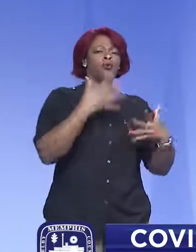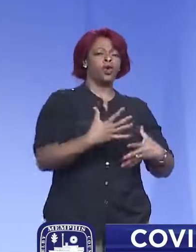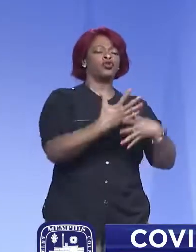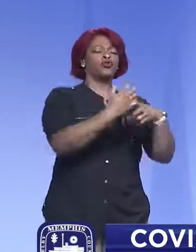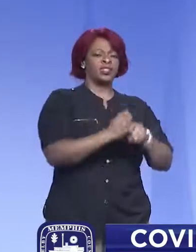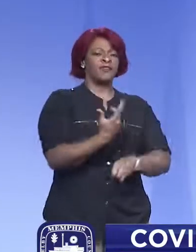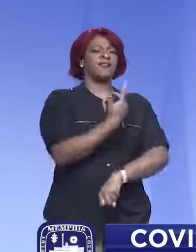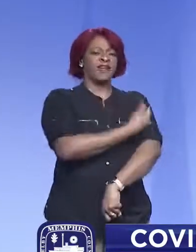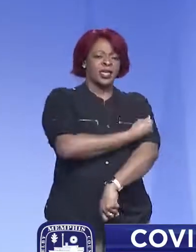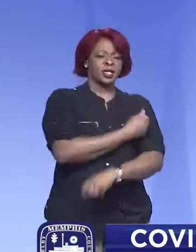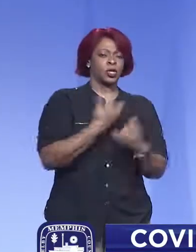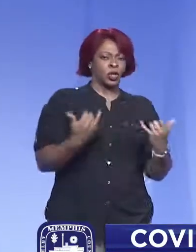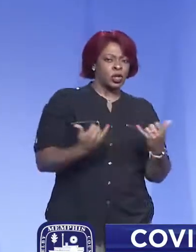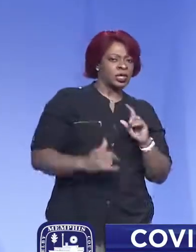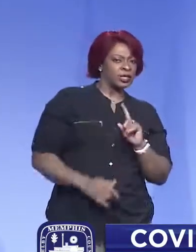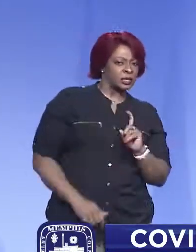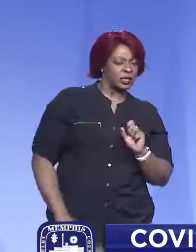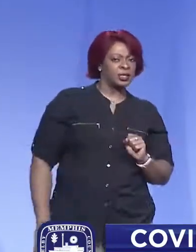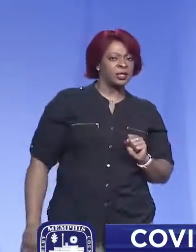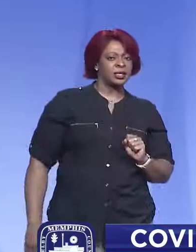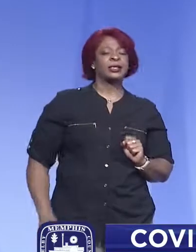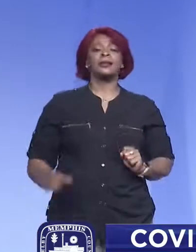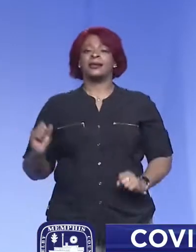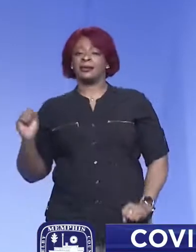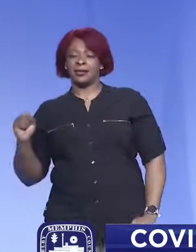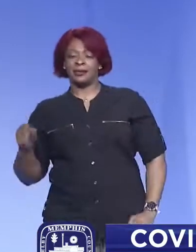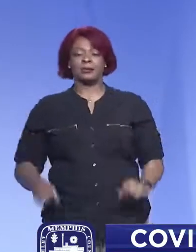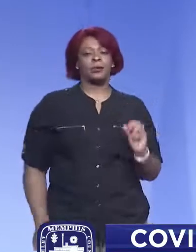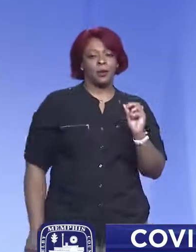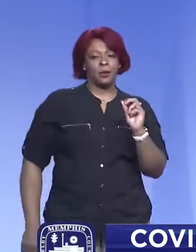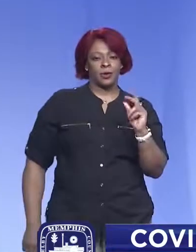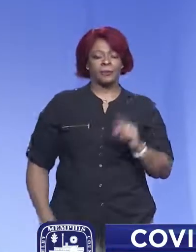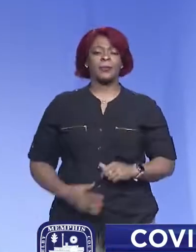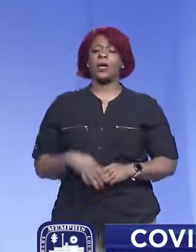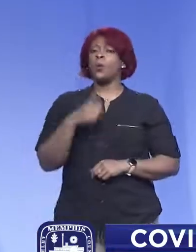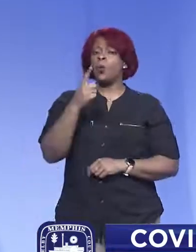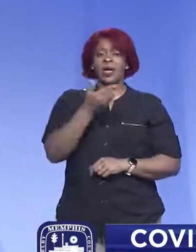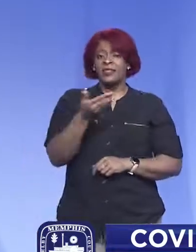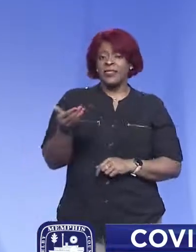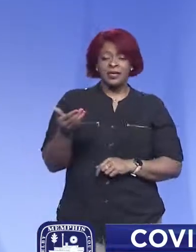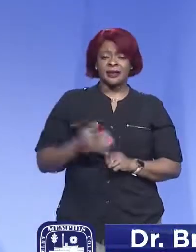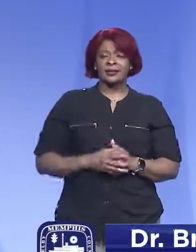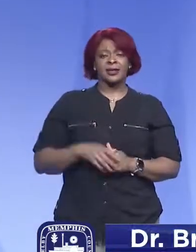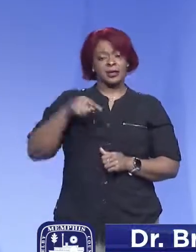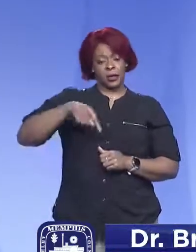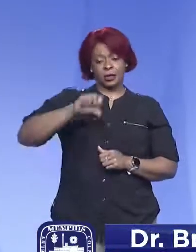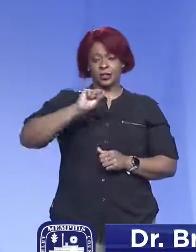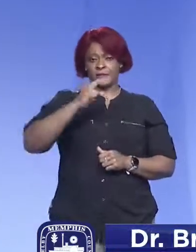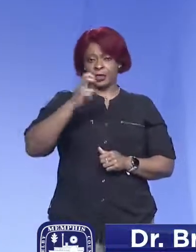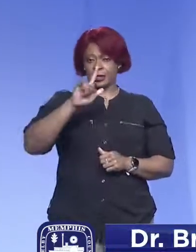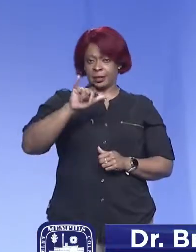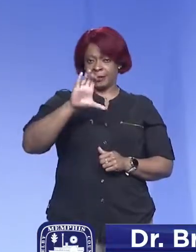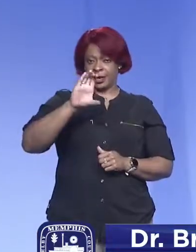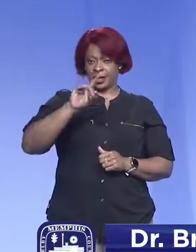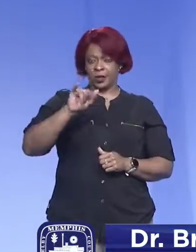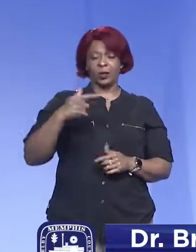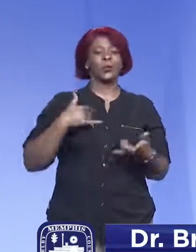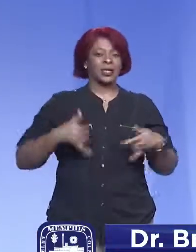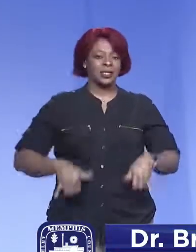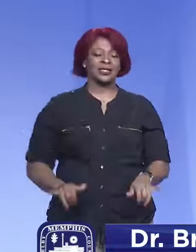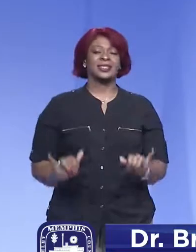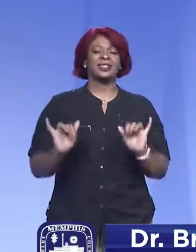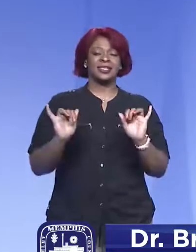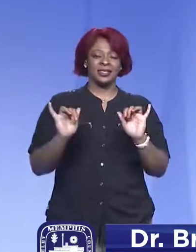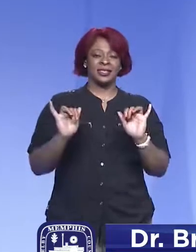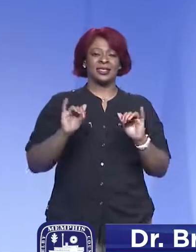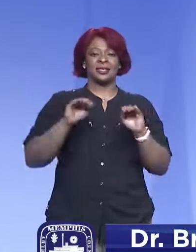the vaccine currently? Yes. Okay. Well, one of the things in Shelby County, we're still in